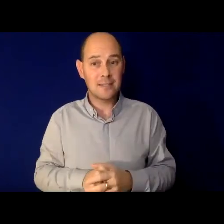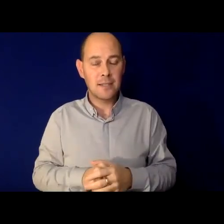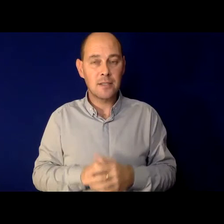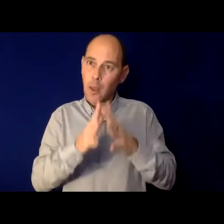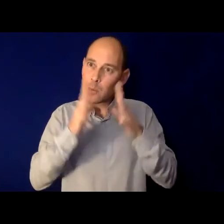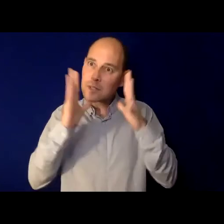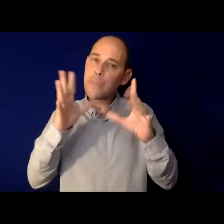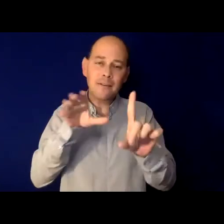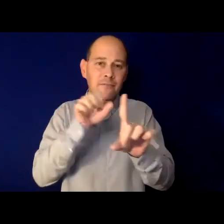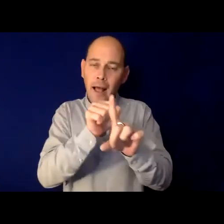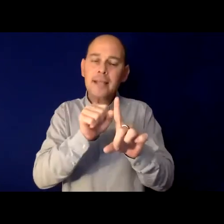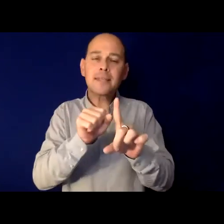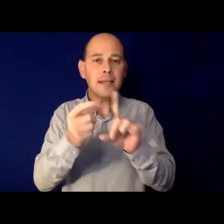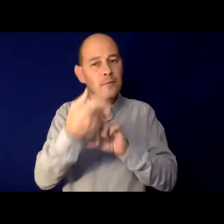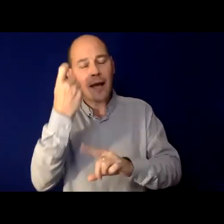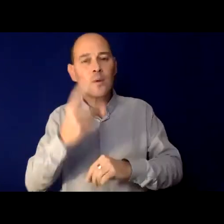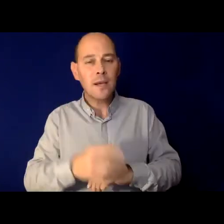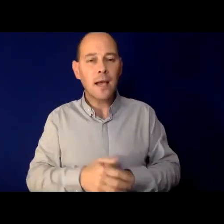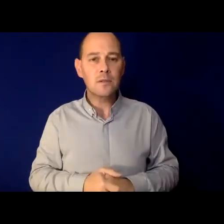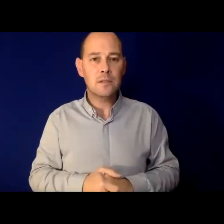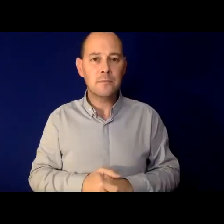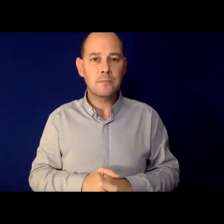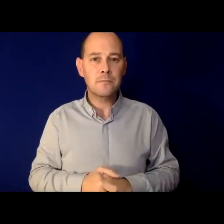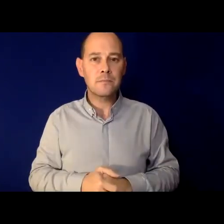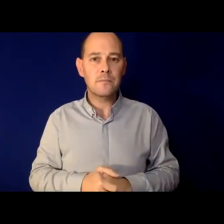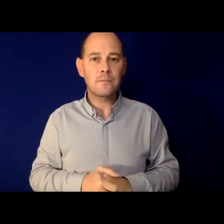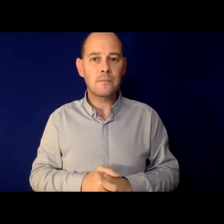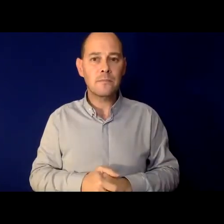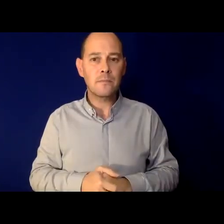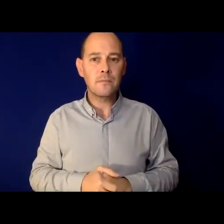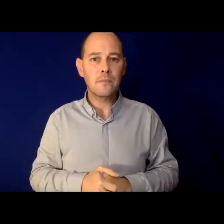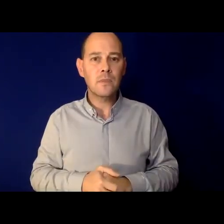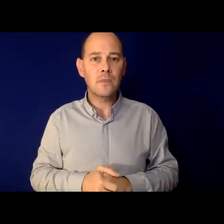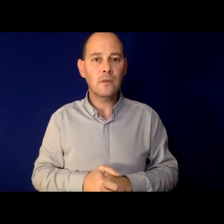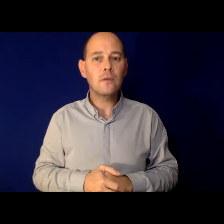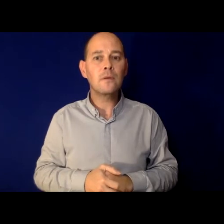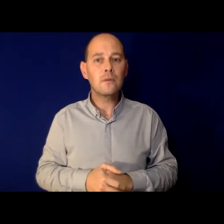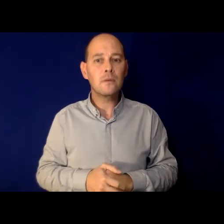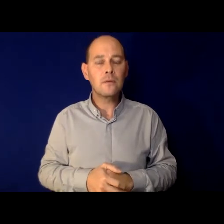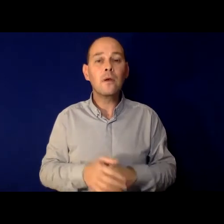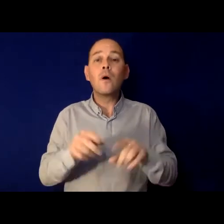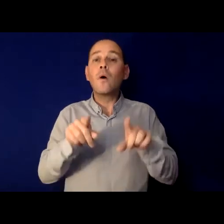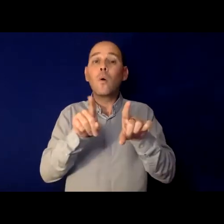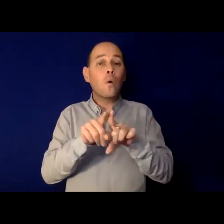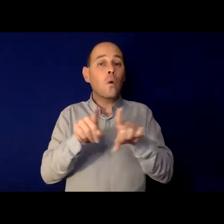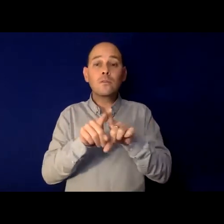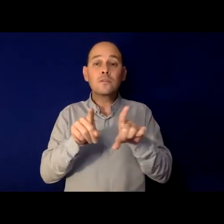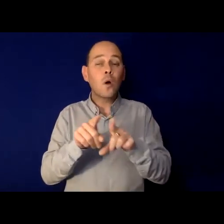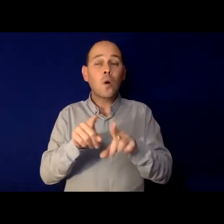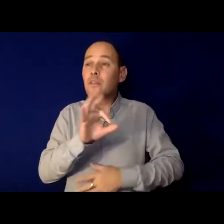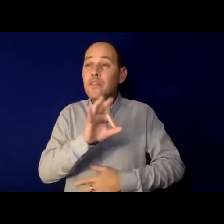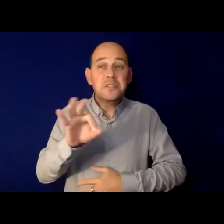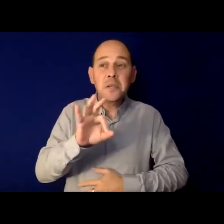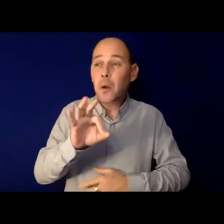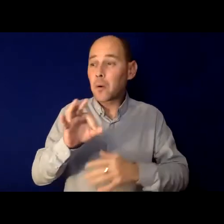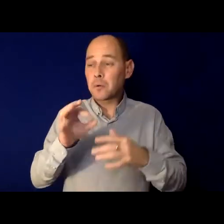assessment we conducted. The other one was in line with the stakeholder. There is, there is no any robust mechanism for